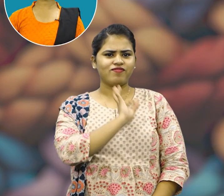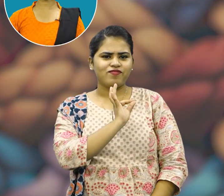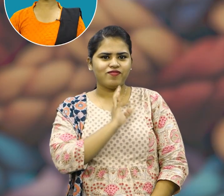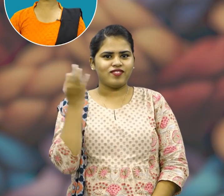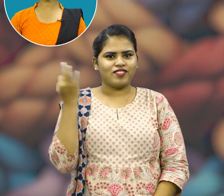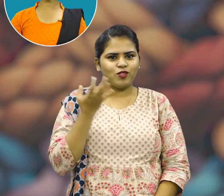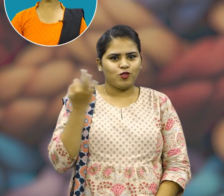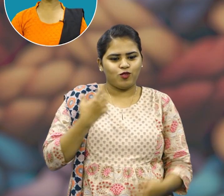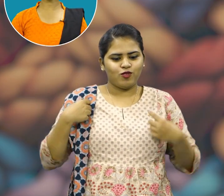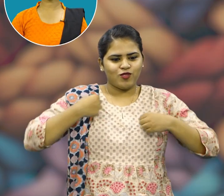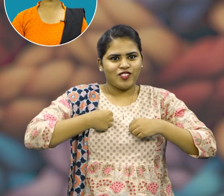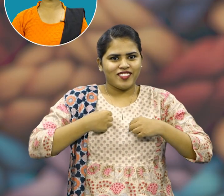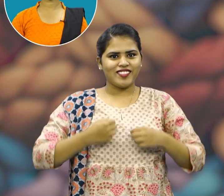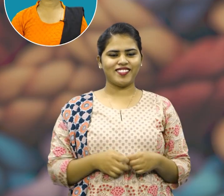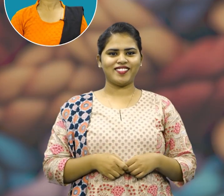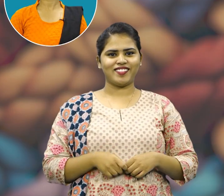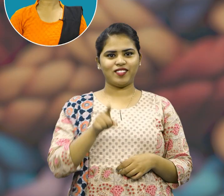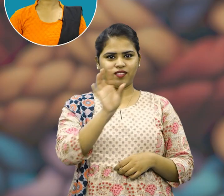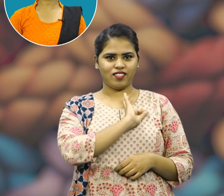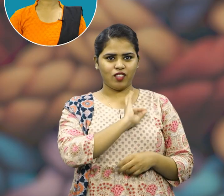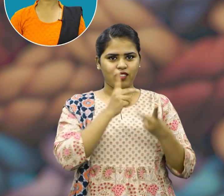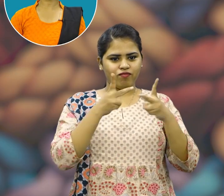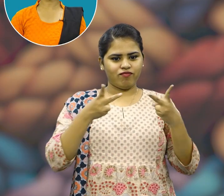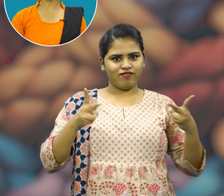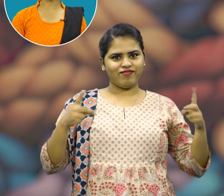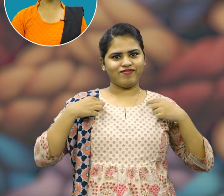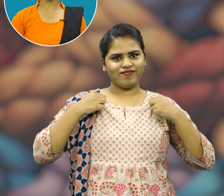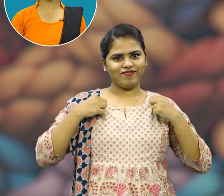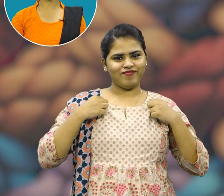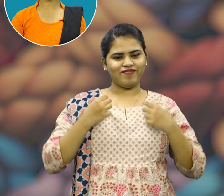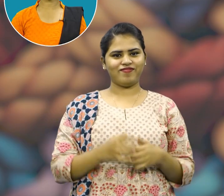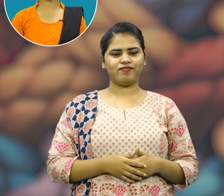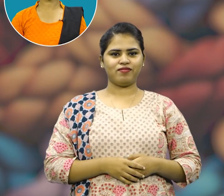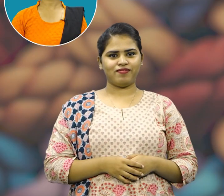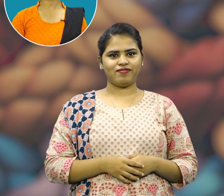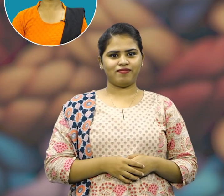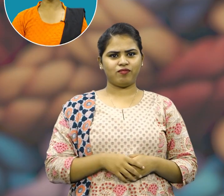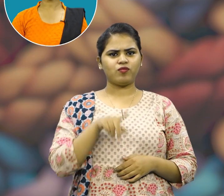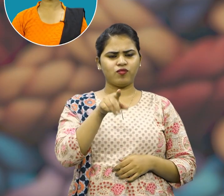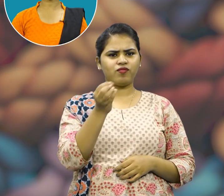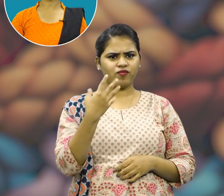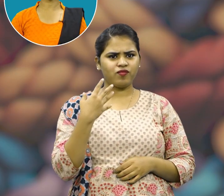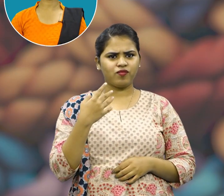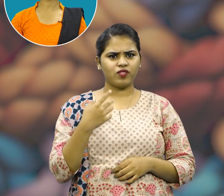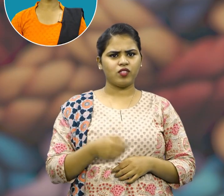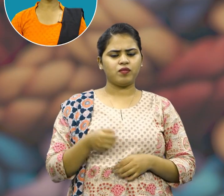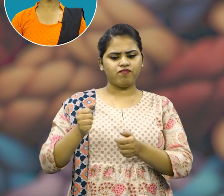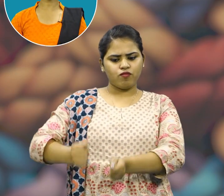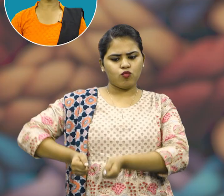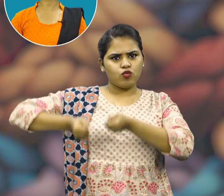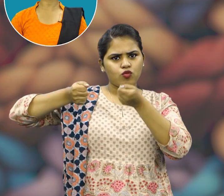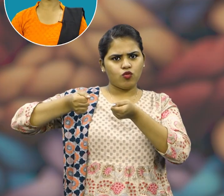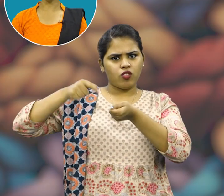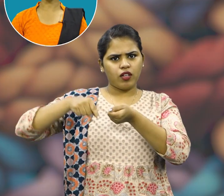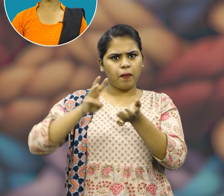Do you like to wear new clothes? Do you like different type of fabrics? Can you tell us about the